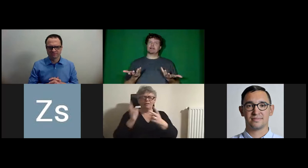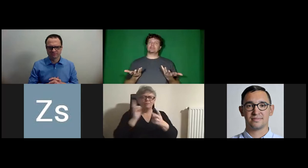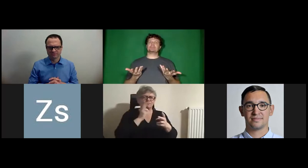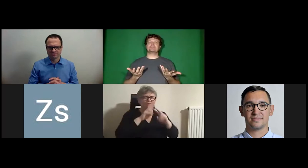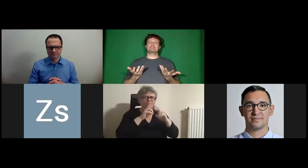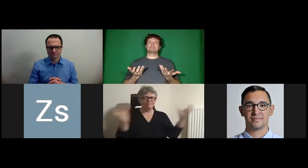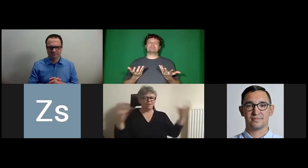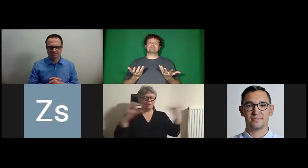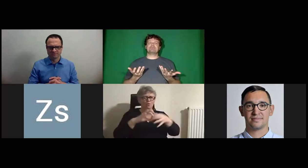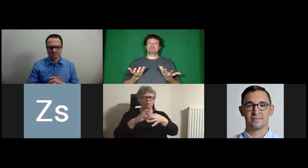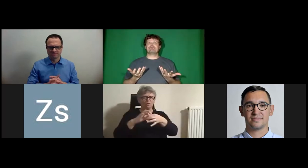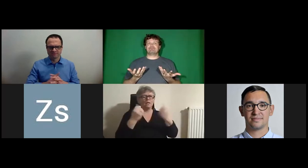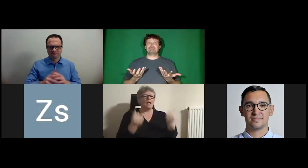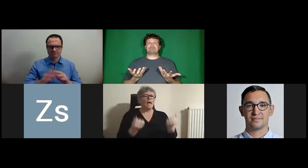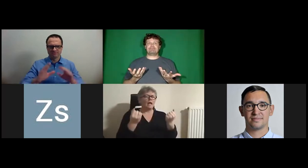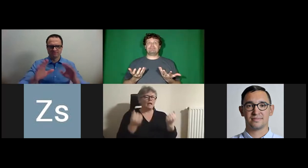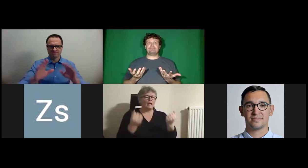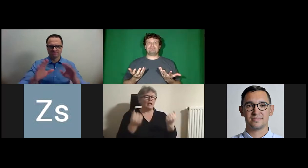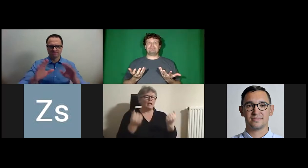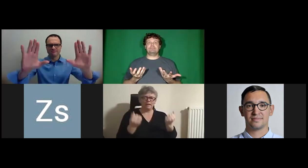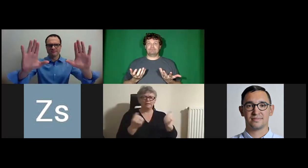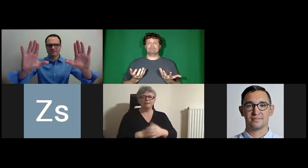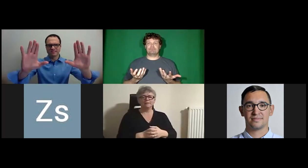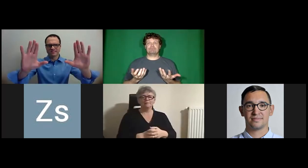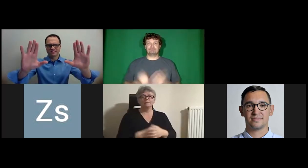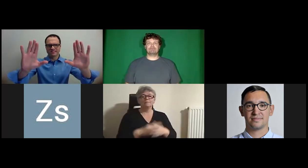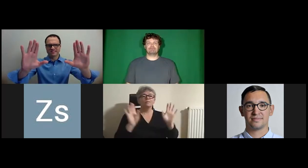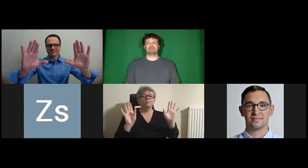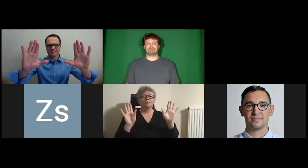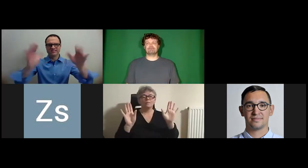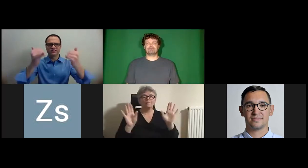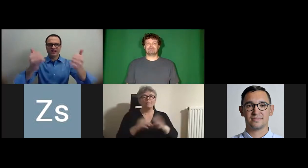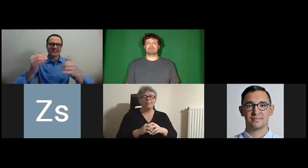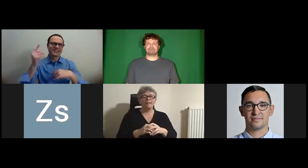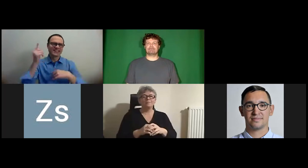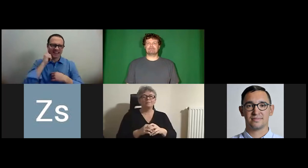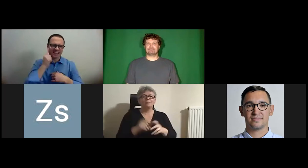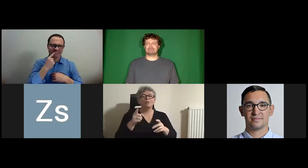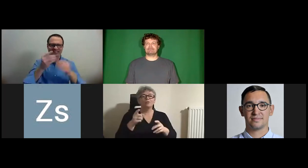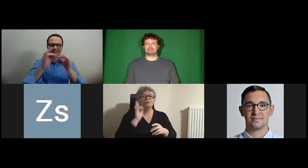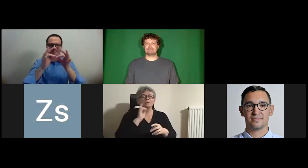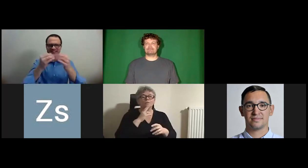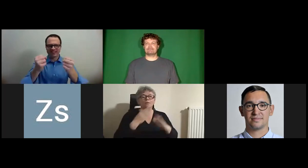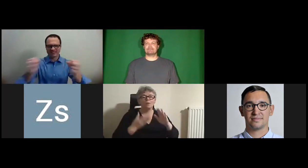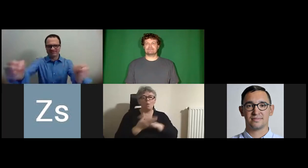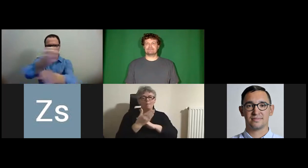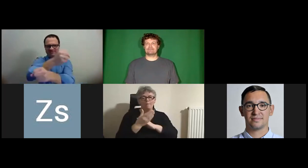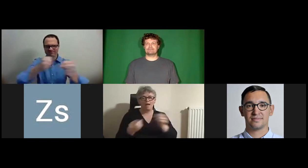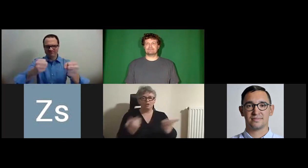2 or 3 minute message to the hearing community to talk about and to demonstrate what deaf people can do.